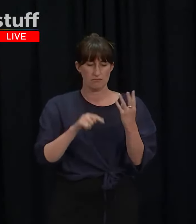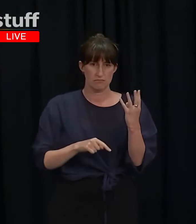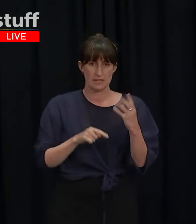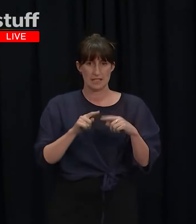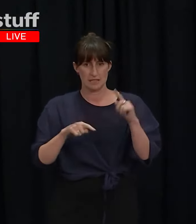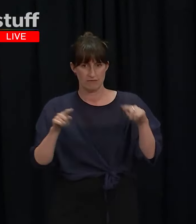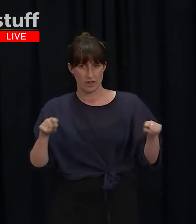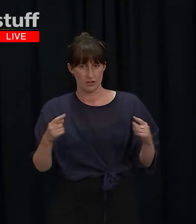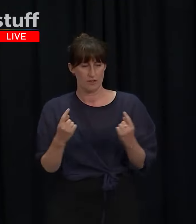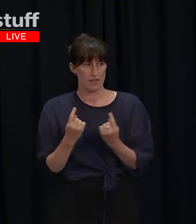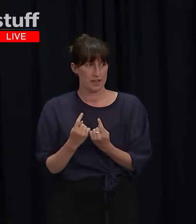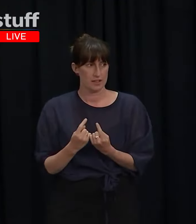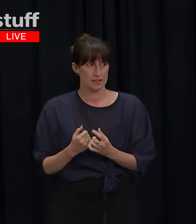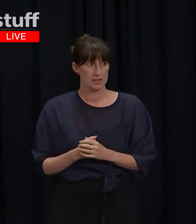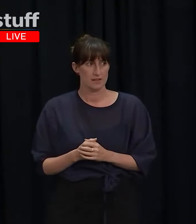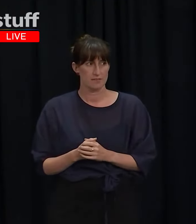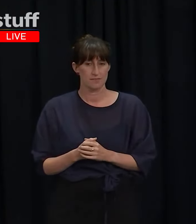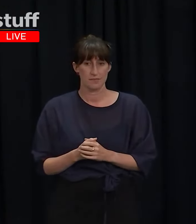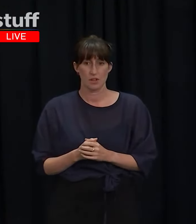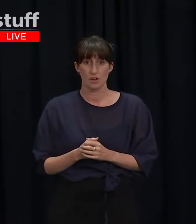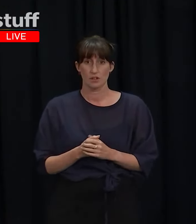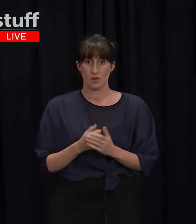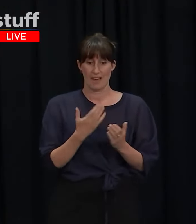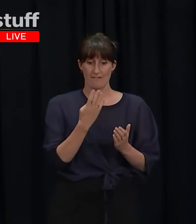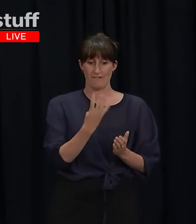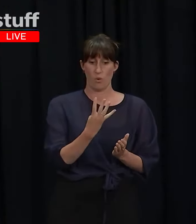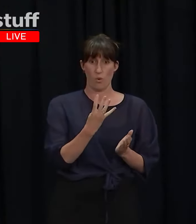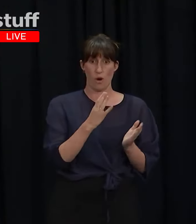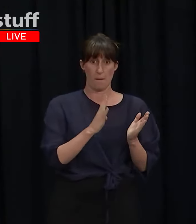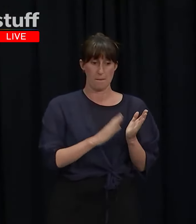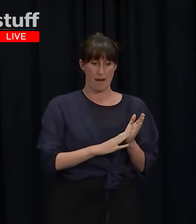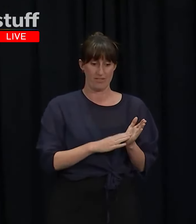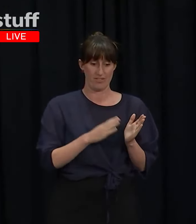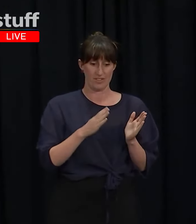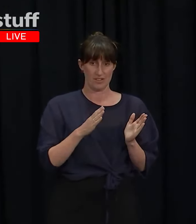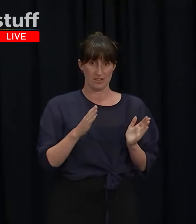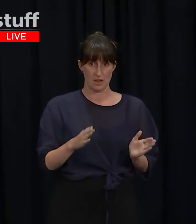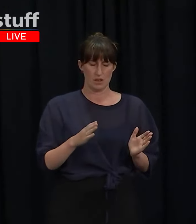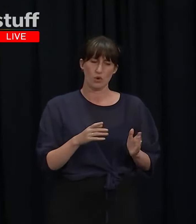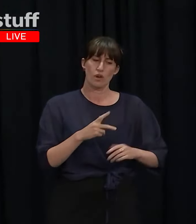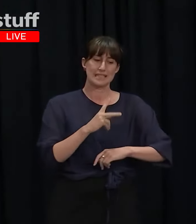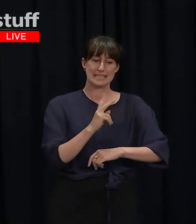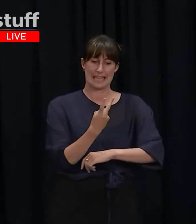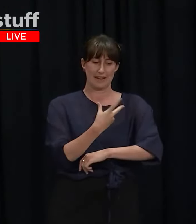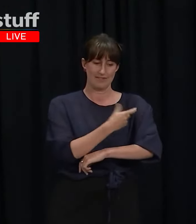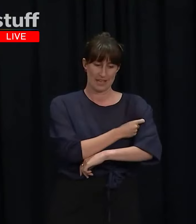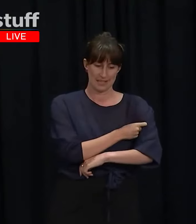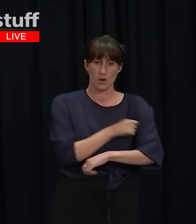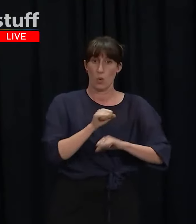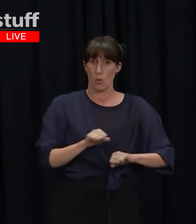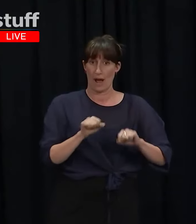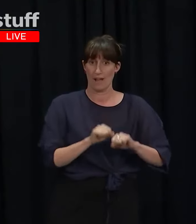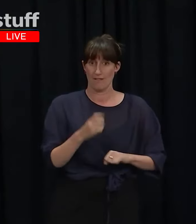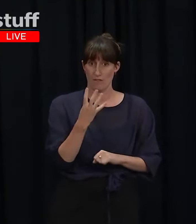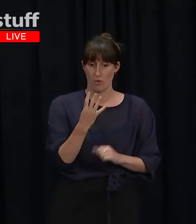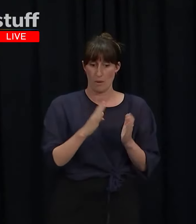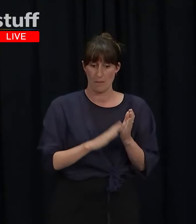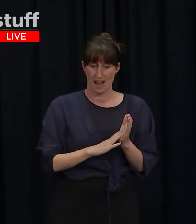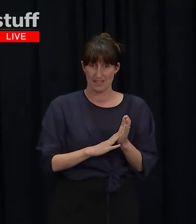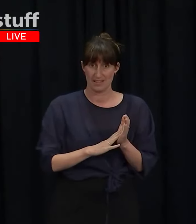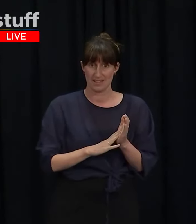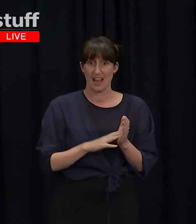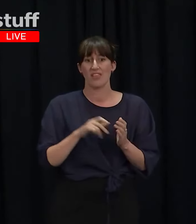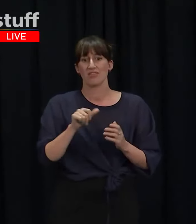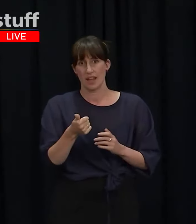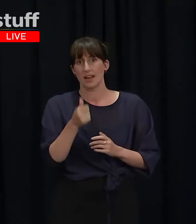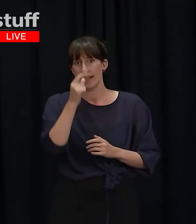got the interval of 4 months was one of the shortest in the world, even before we had Omicron, so we were already acting, and that's serving